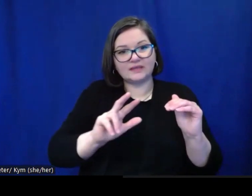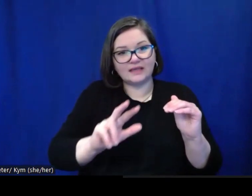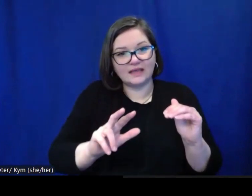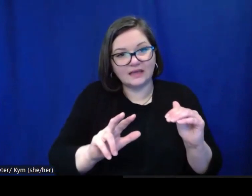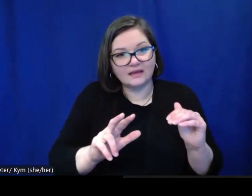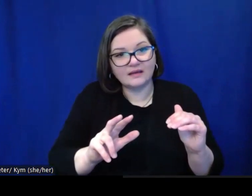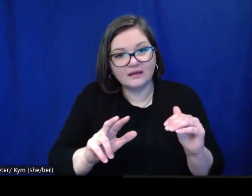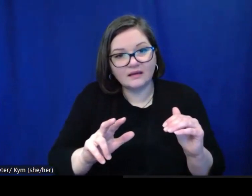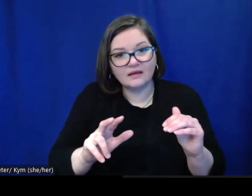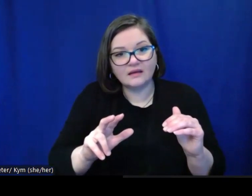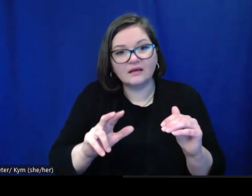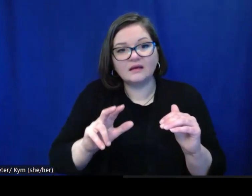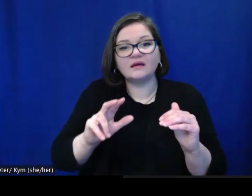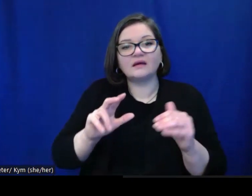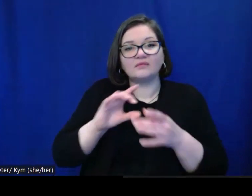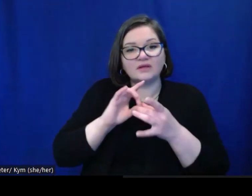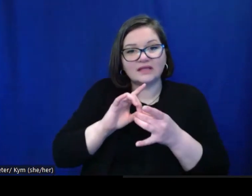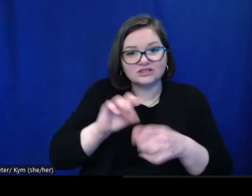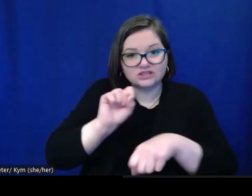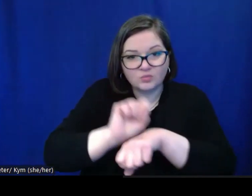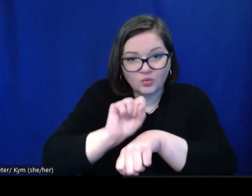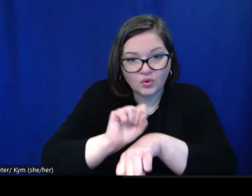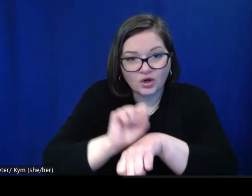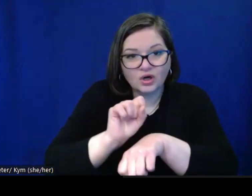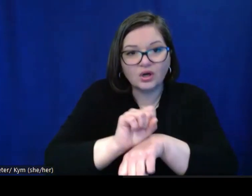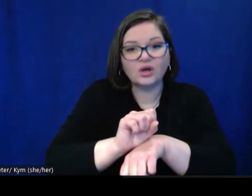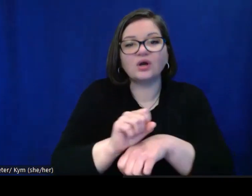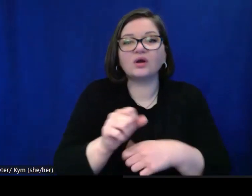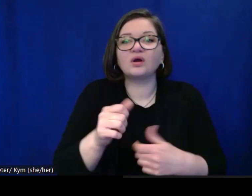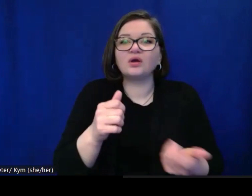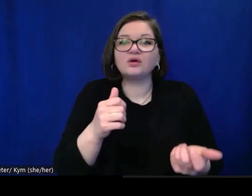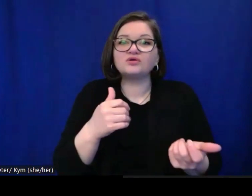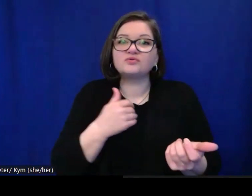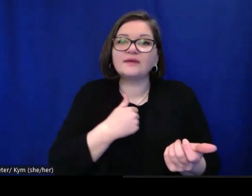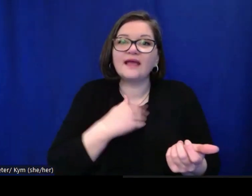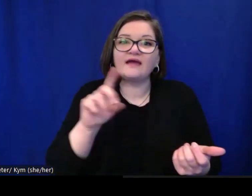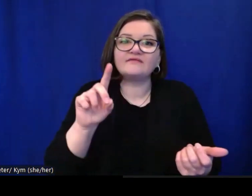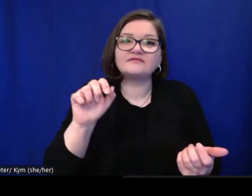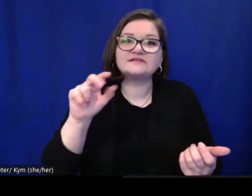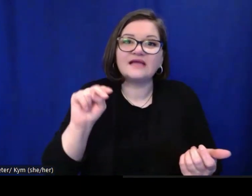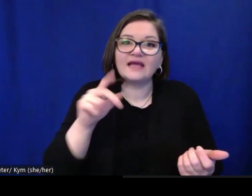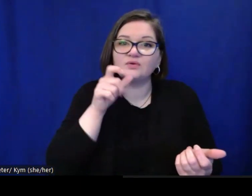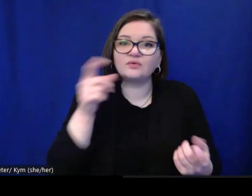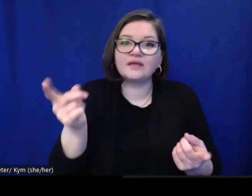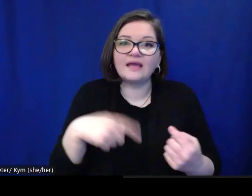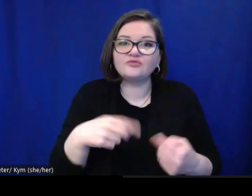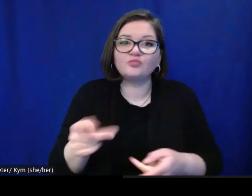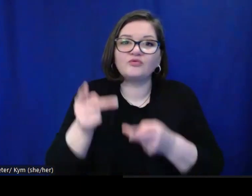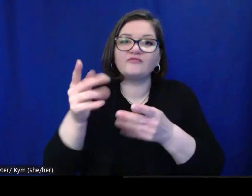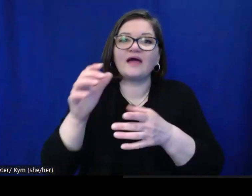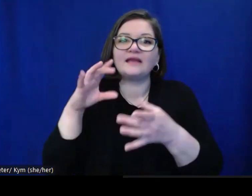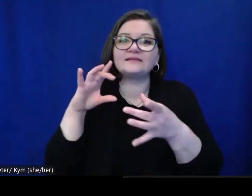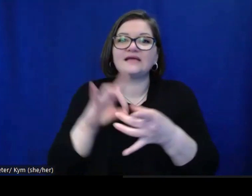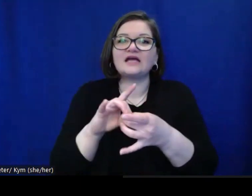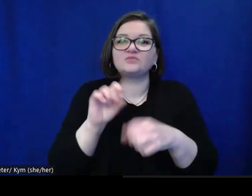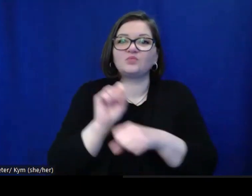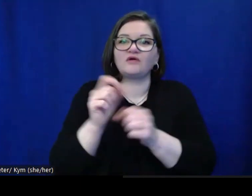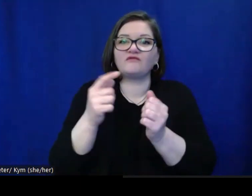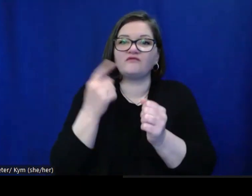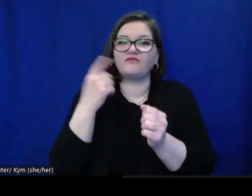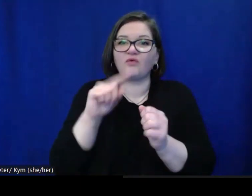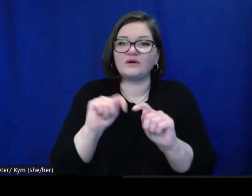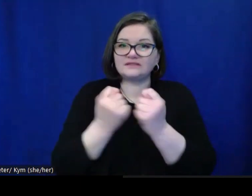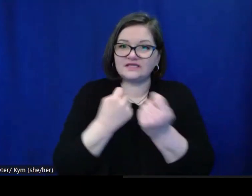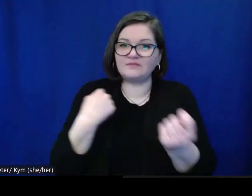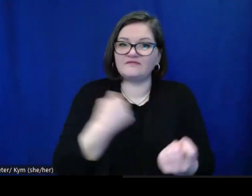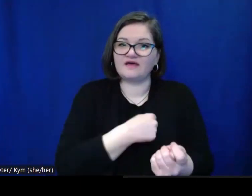work. Dan Hughes came to provide attachment work for a team of us, and that was so instrumental to the